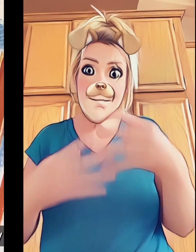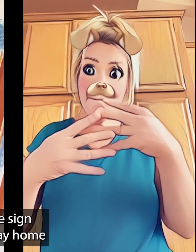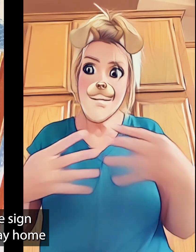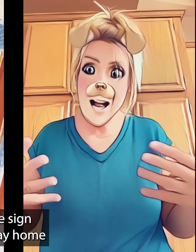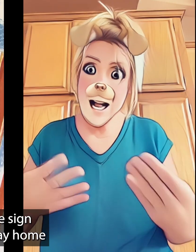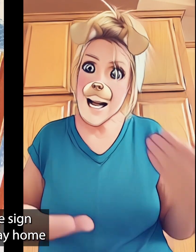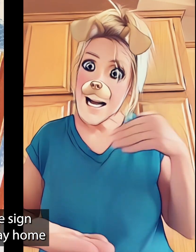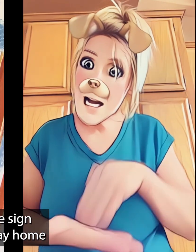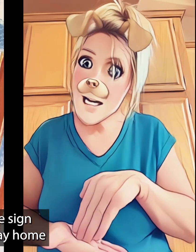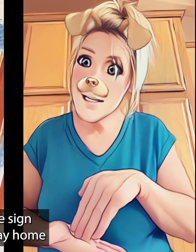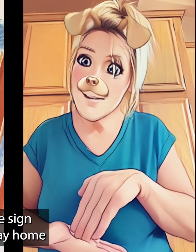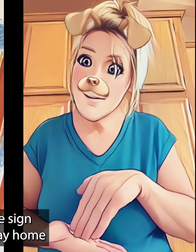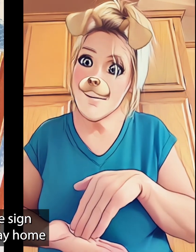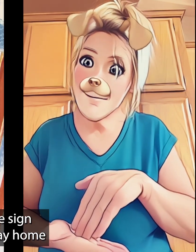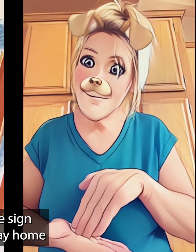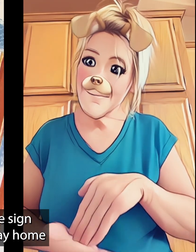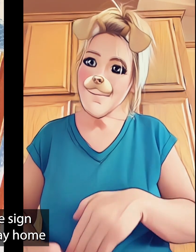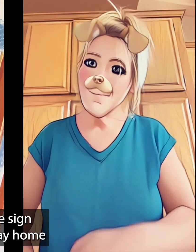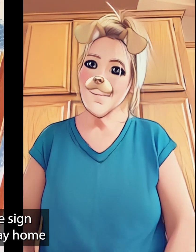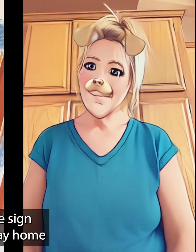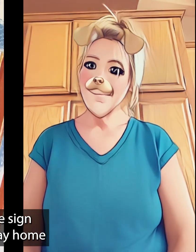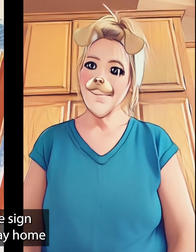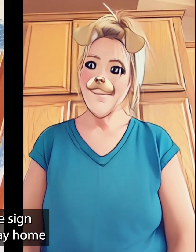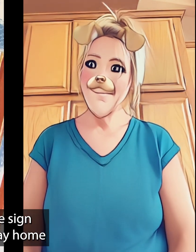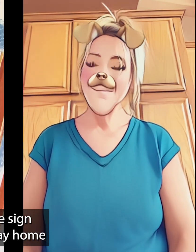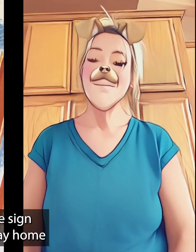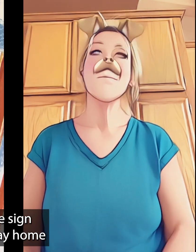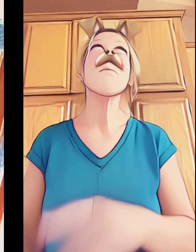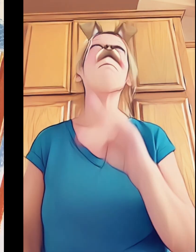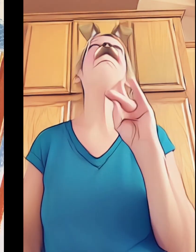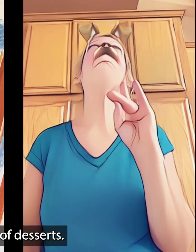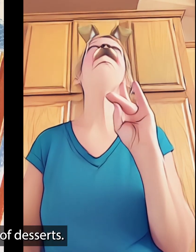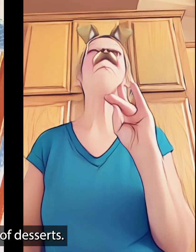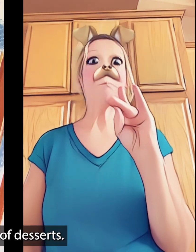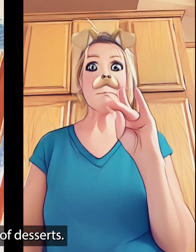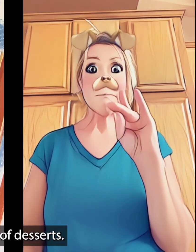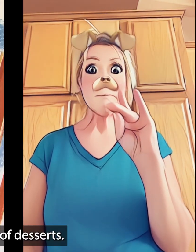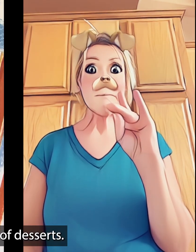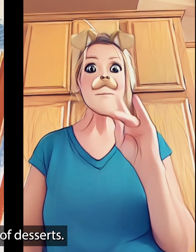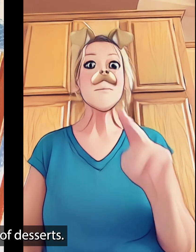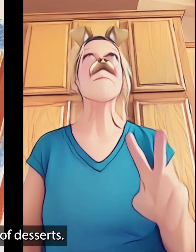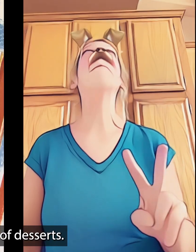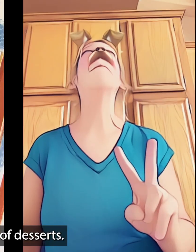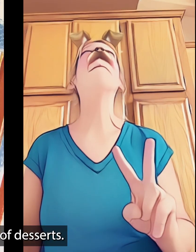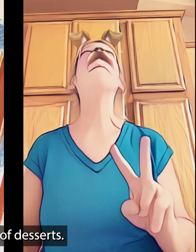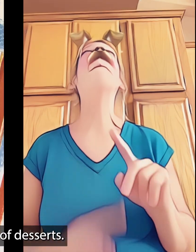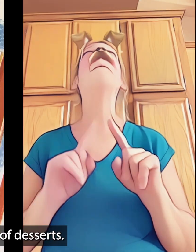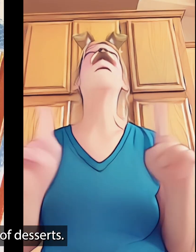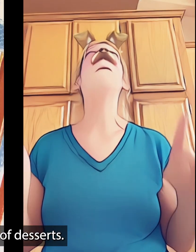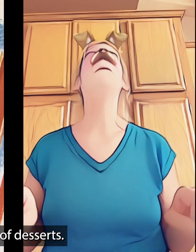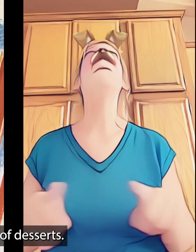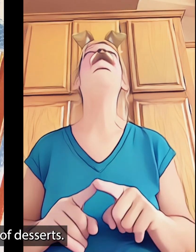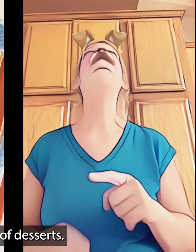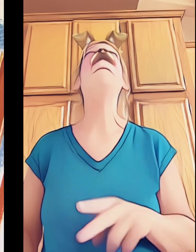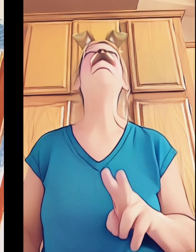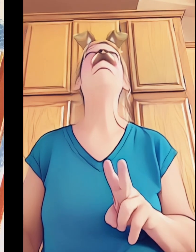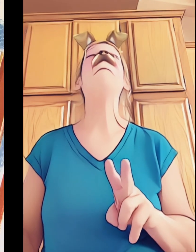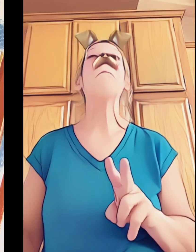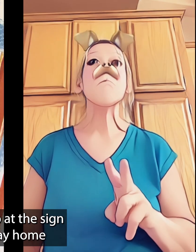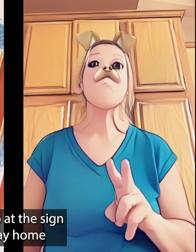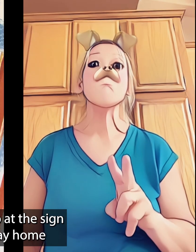The puppy looked up at the sign and decided to stay home and enjoy a belly full of